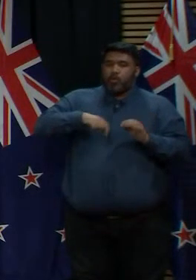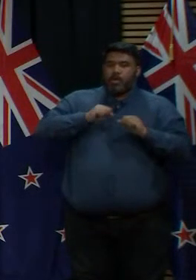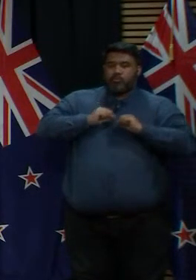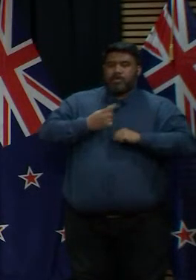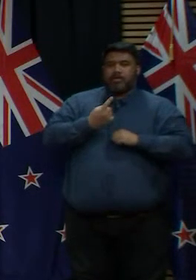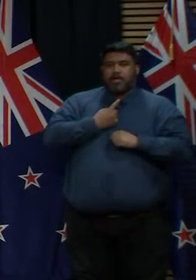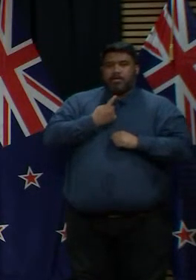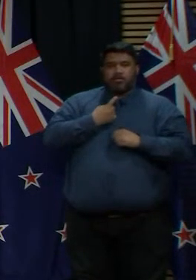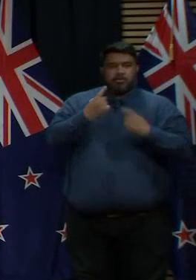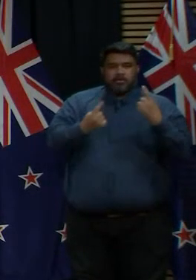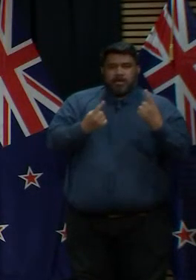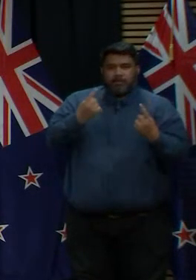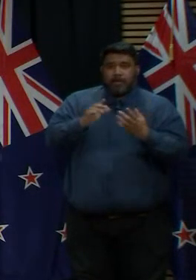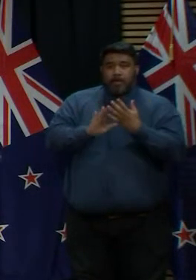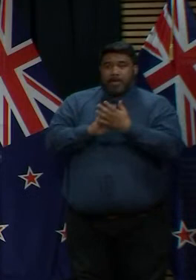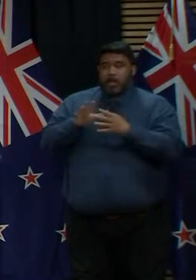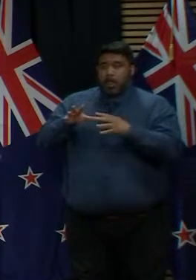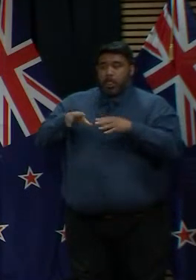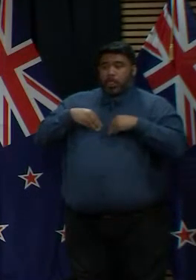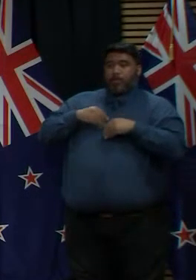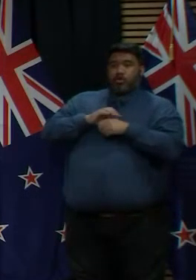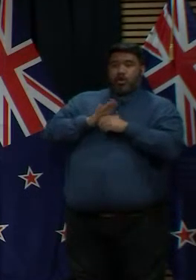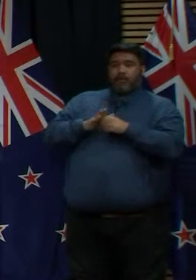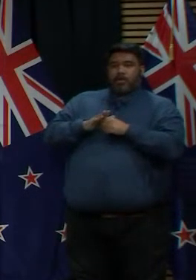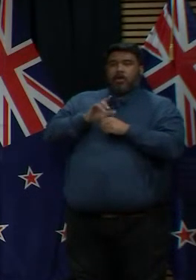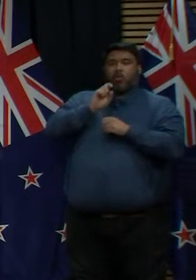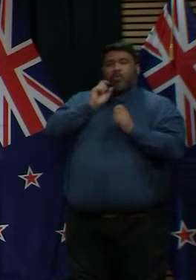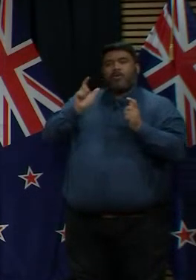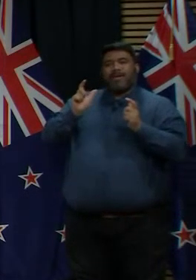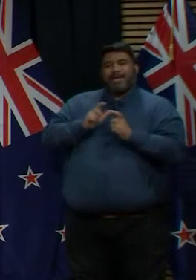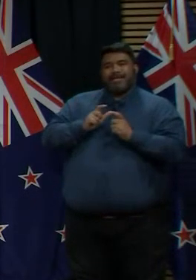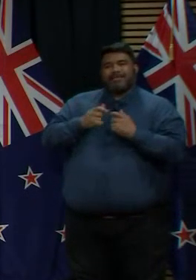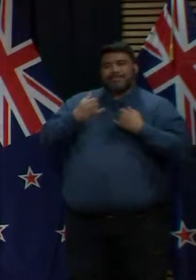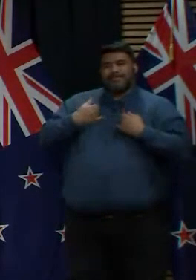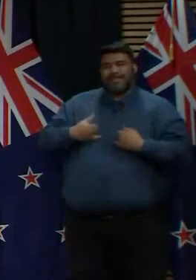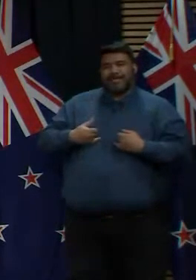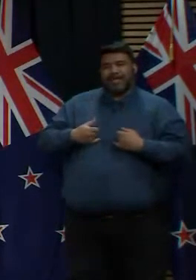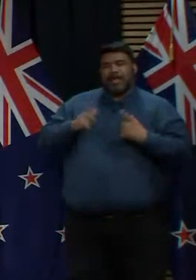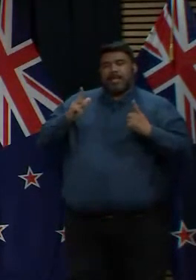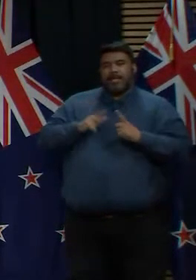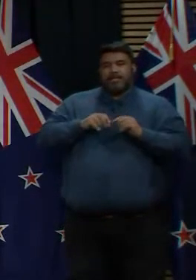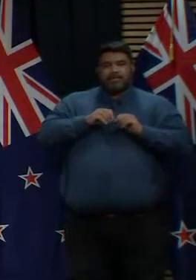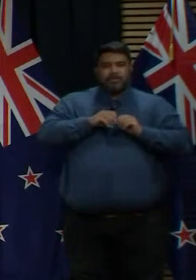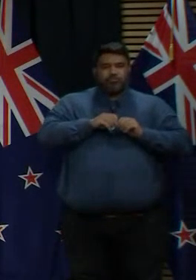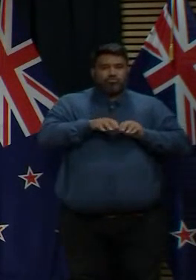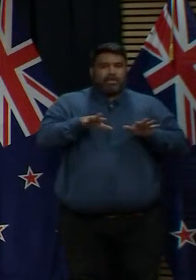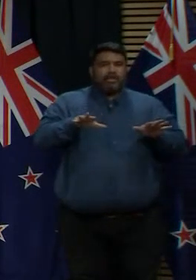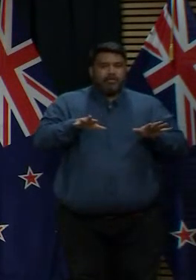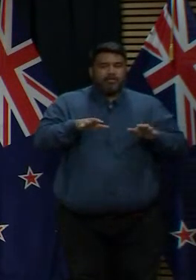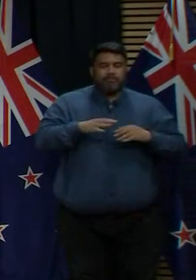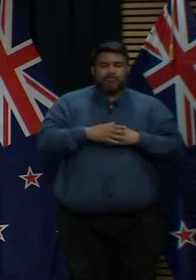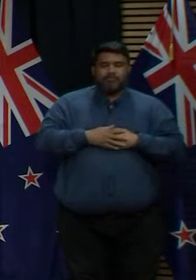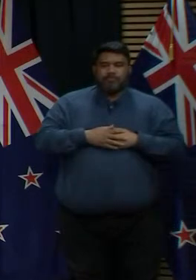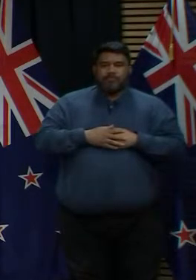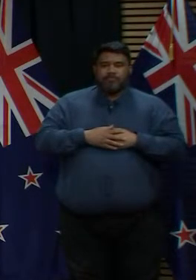then to cause a major outbreak. The second important take-home is that vaccines alone aren't enough. If you just use